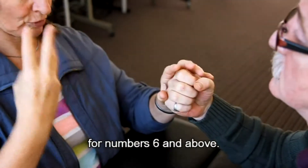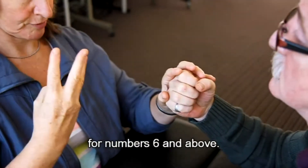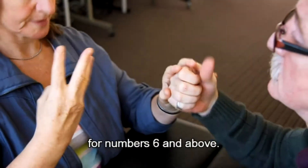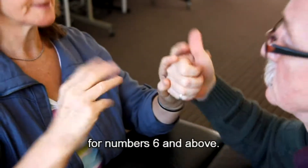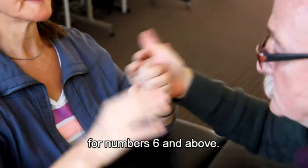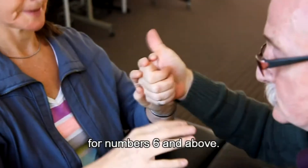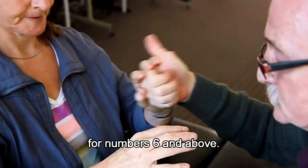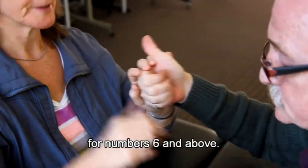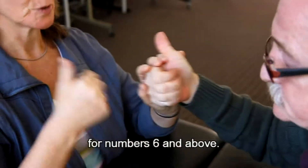above.